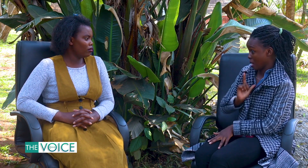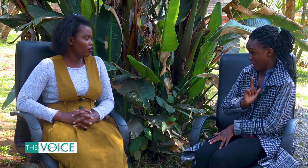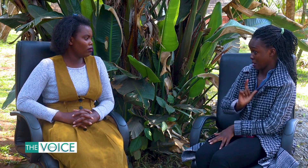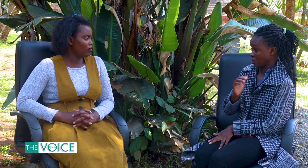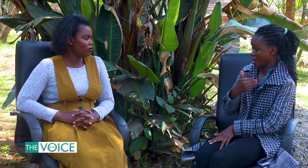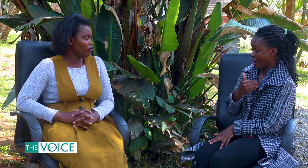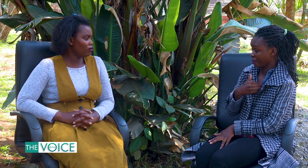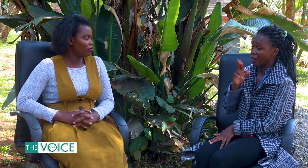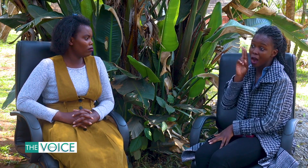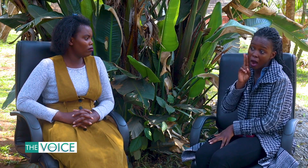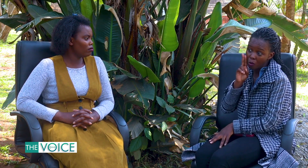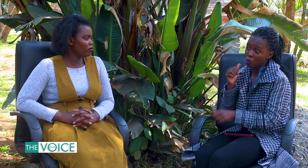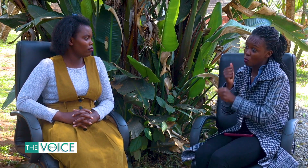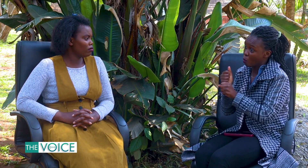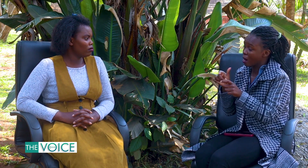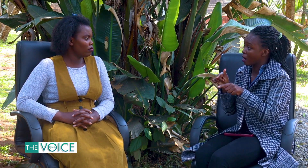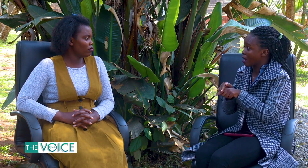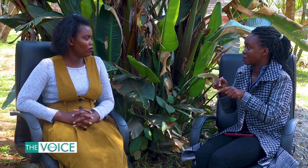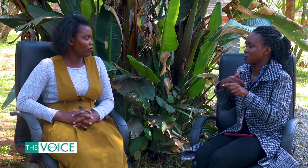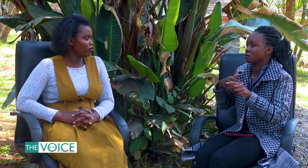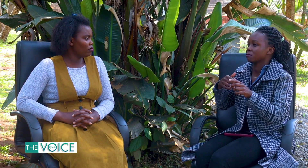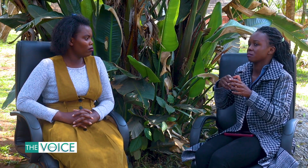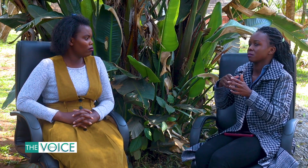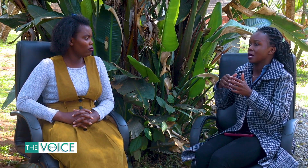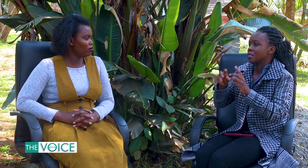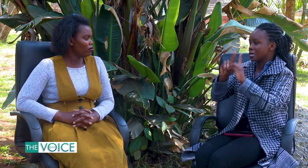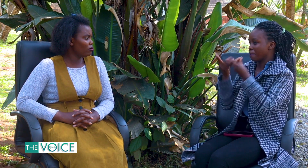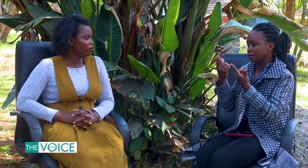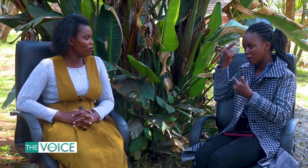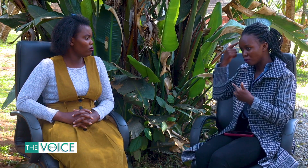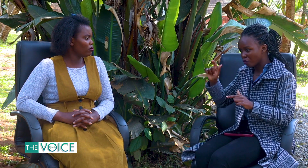school. But I was lucky to have an uncle who actually worked with the department for